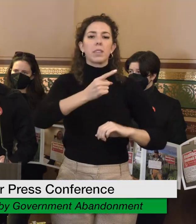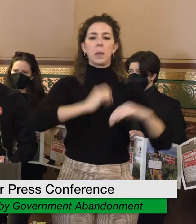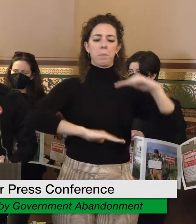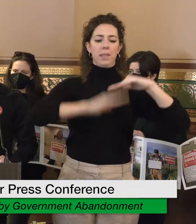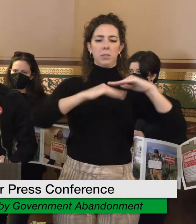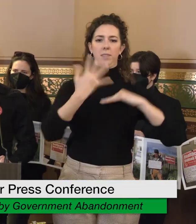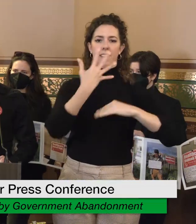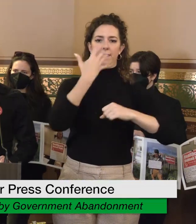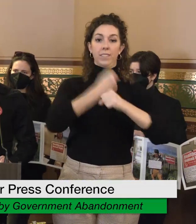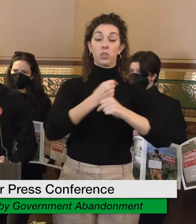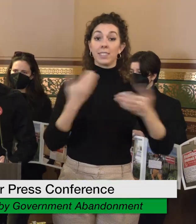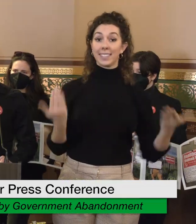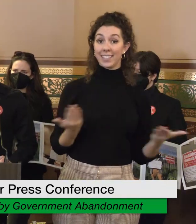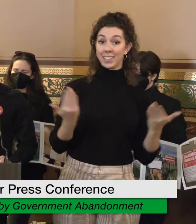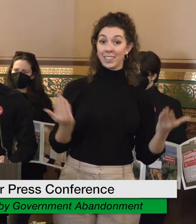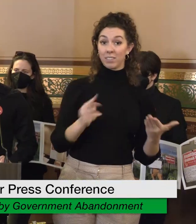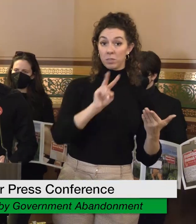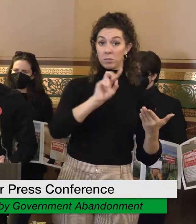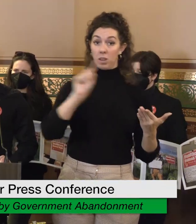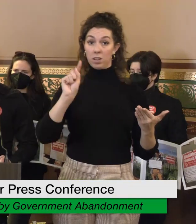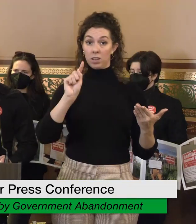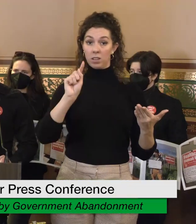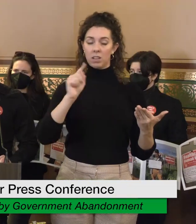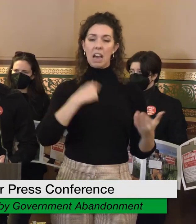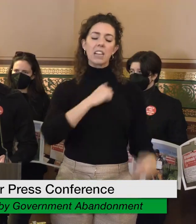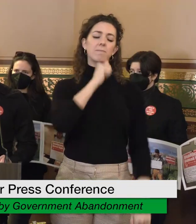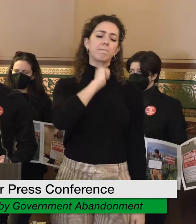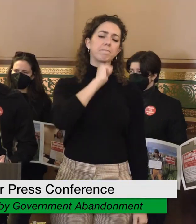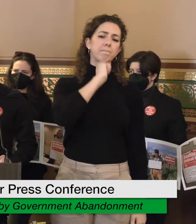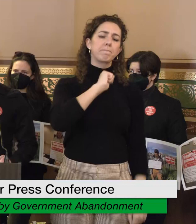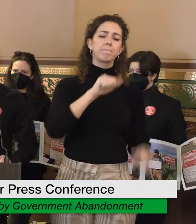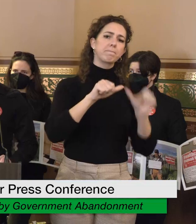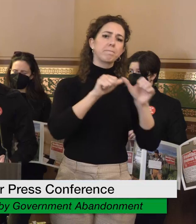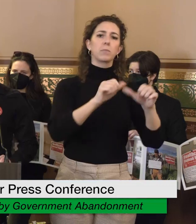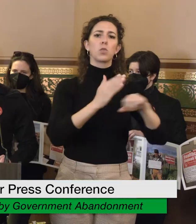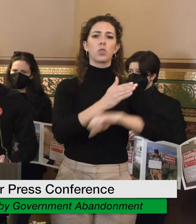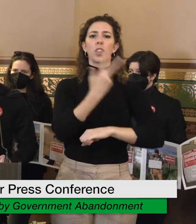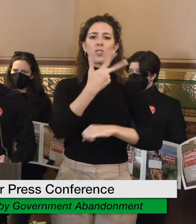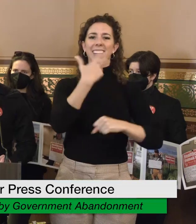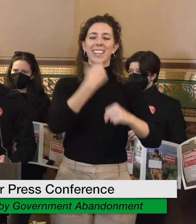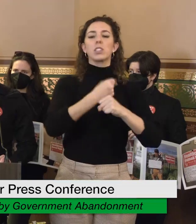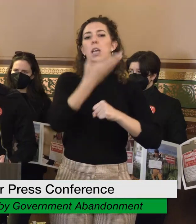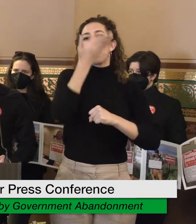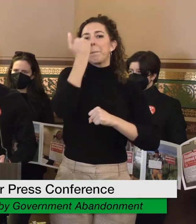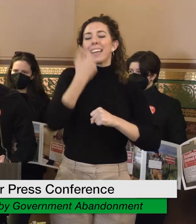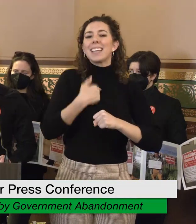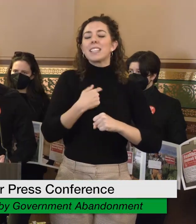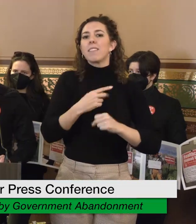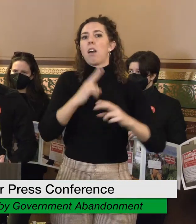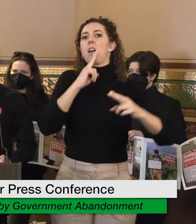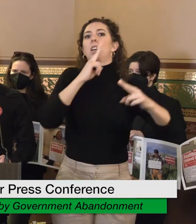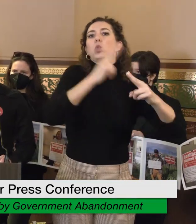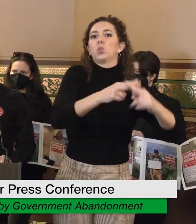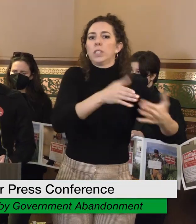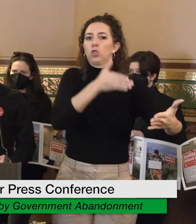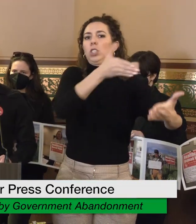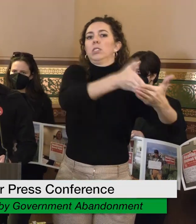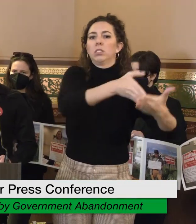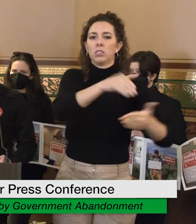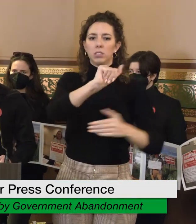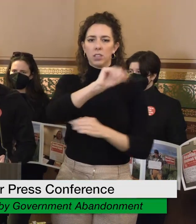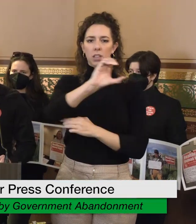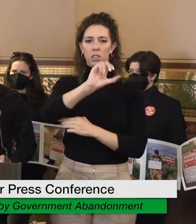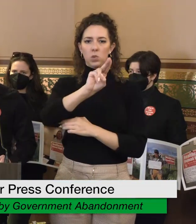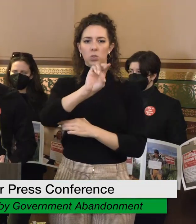5 years. Here in Vermont, I was tortured for over 3 years based on accusations without evidence. I was not